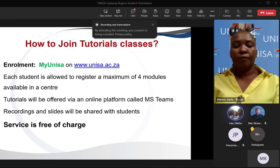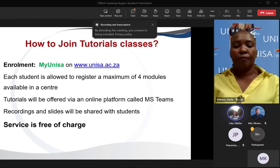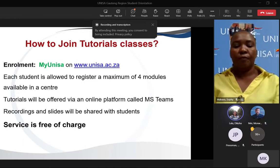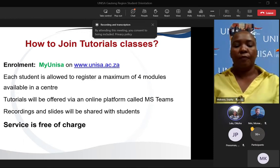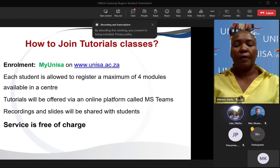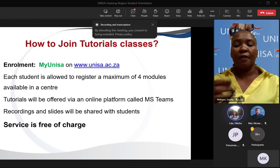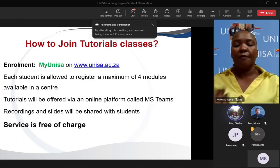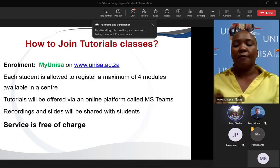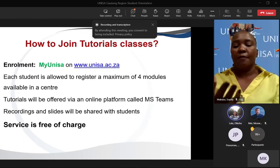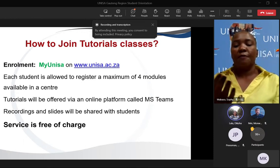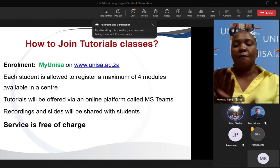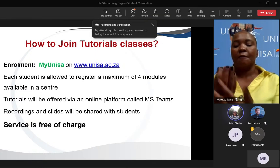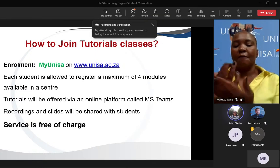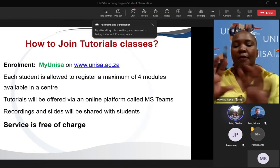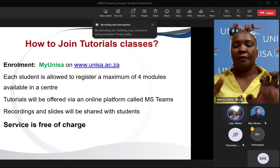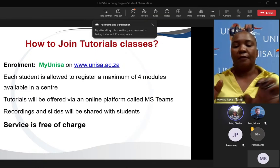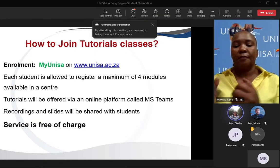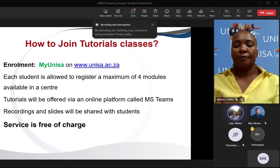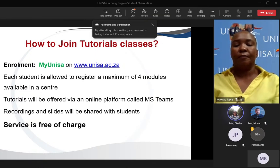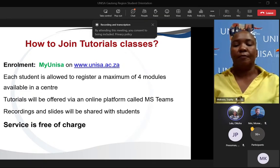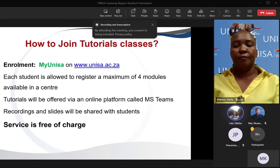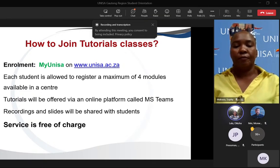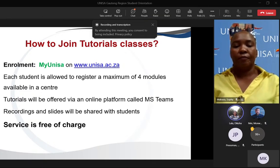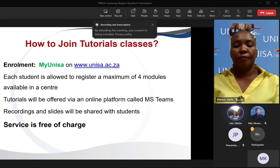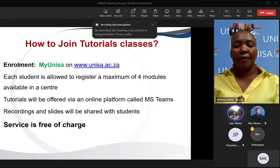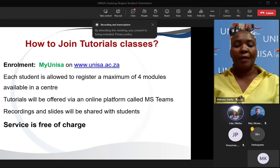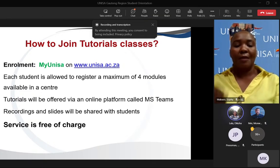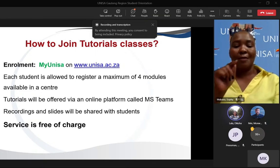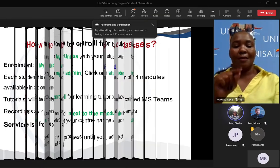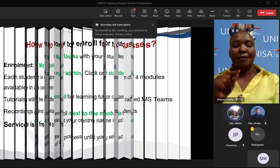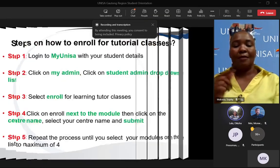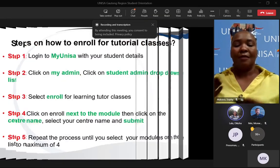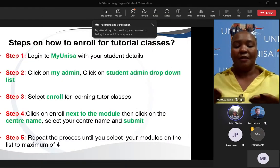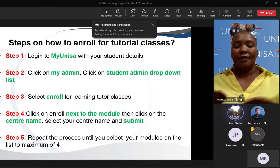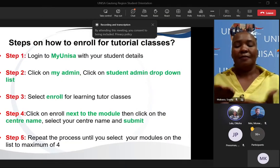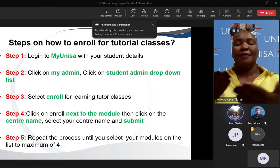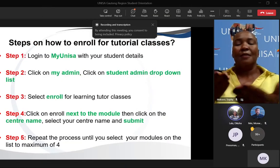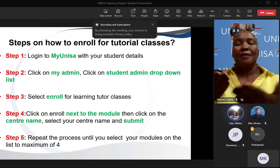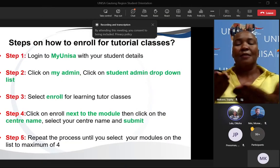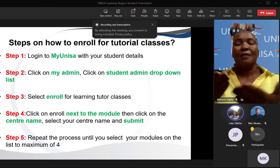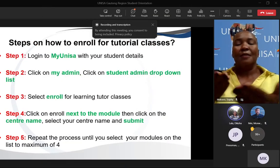request this is a service that is free of charge